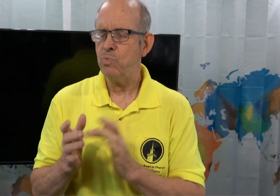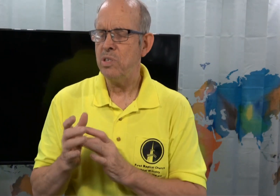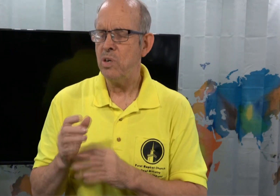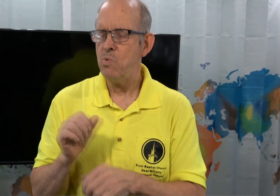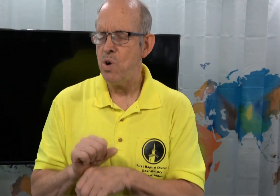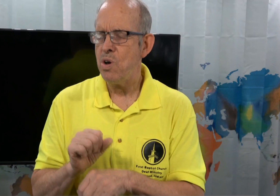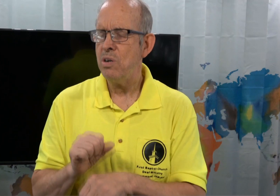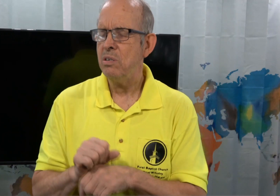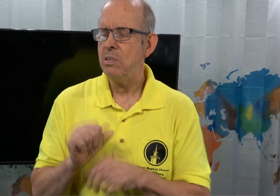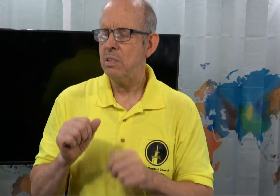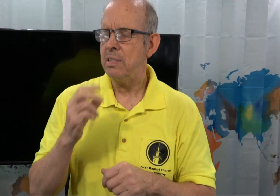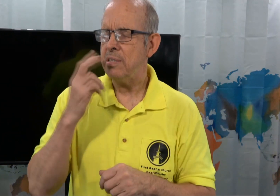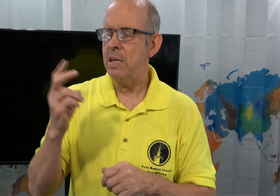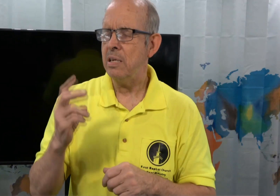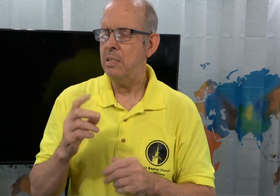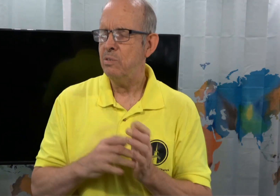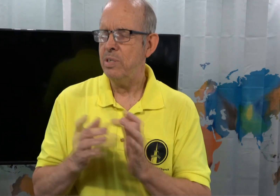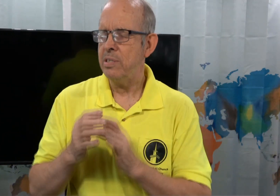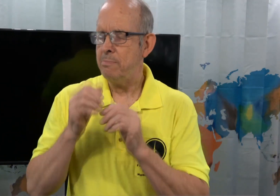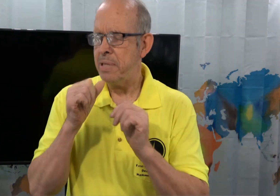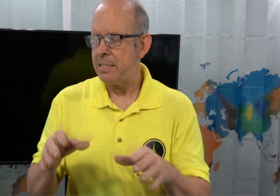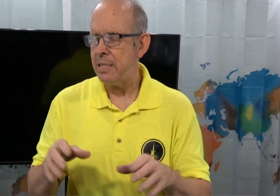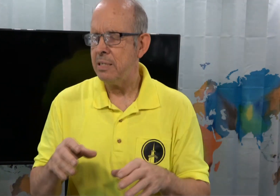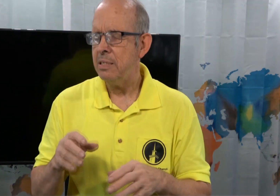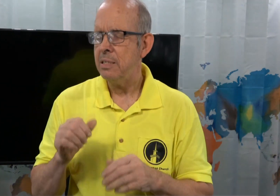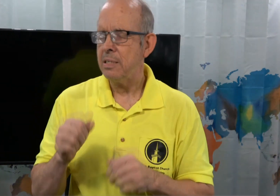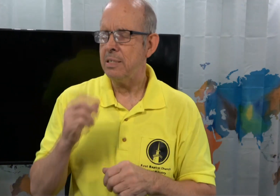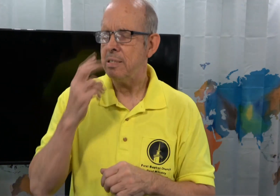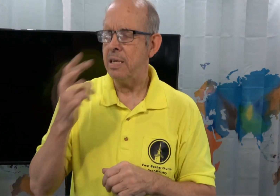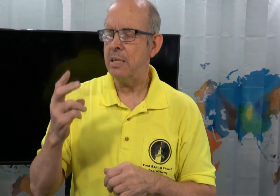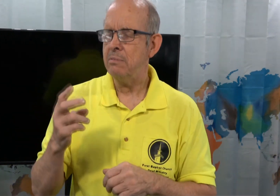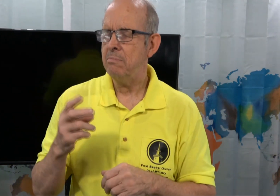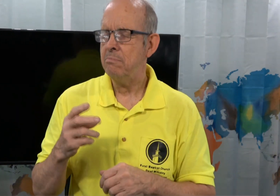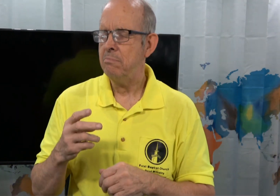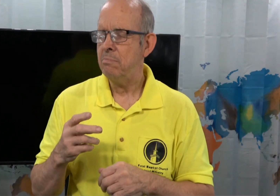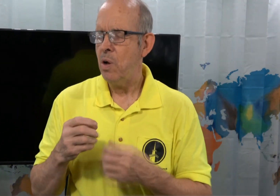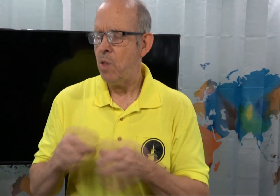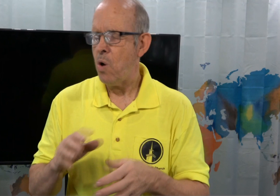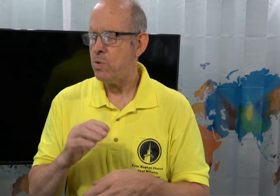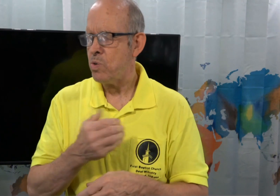Through the world, you see, through the blessing, you see, love so